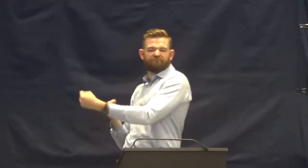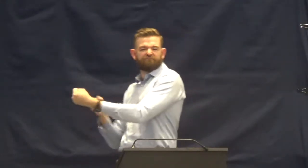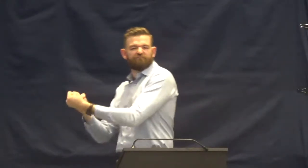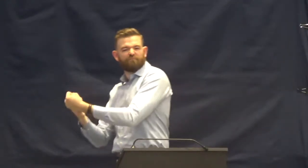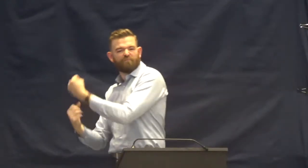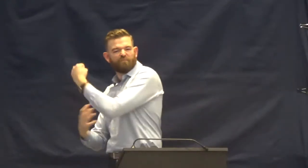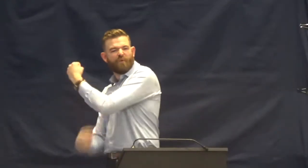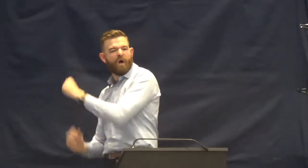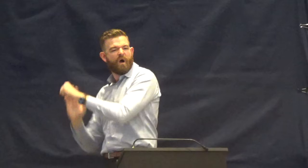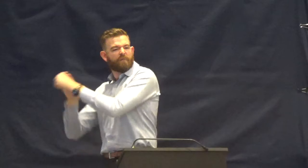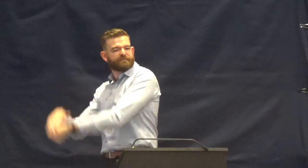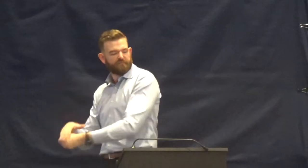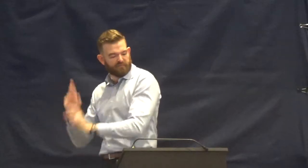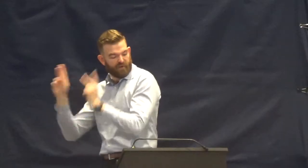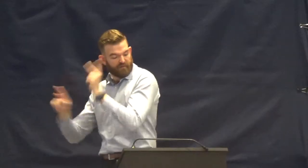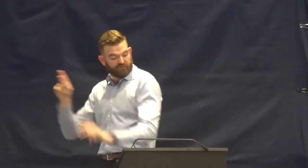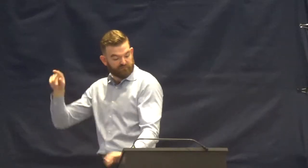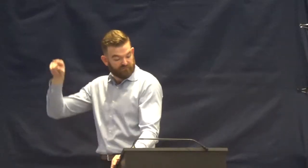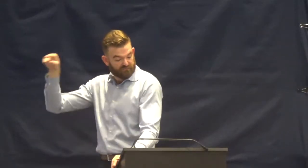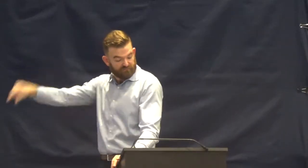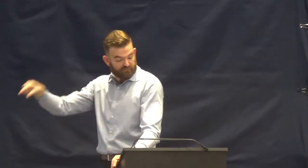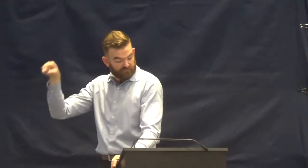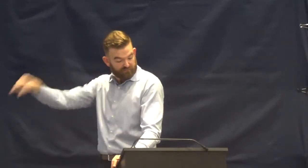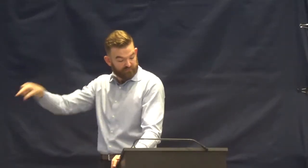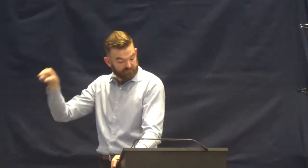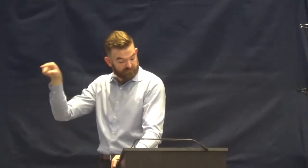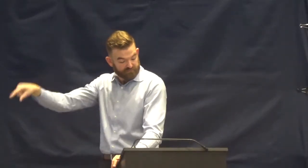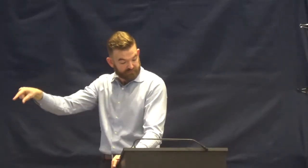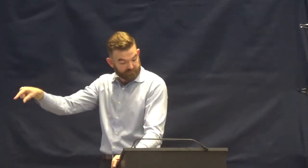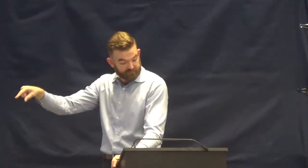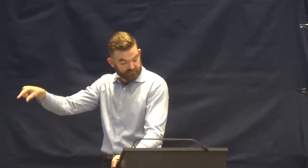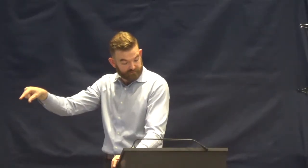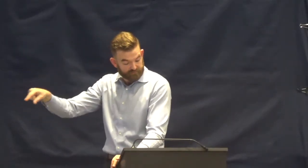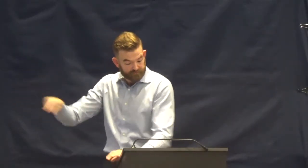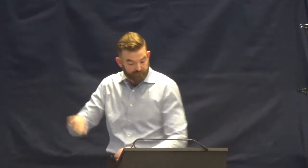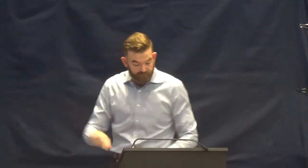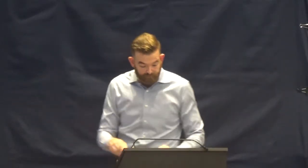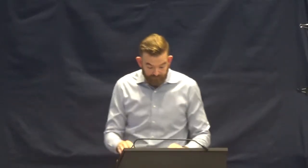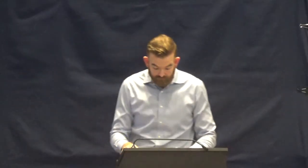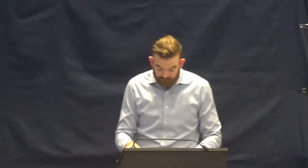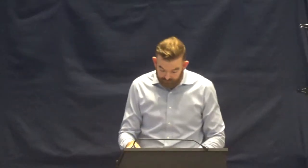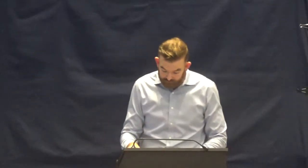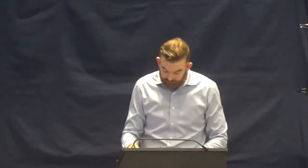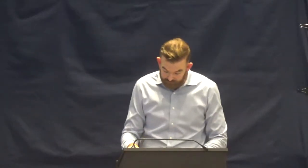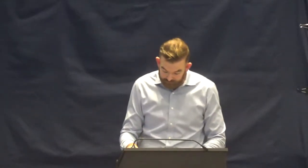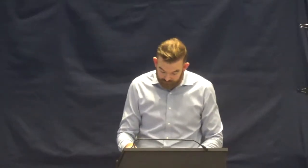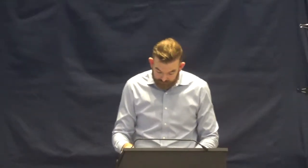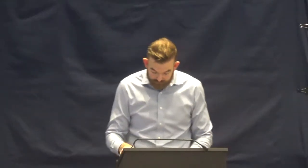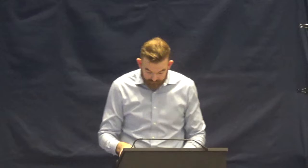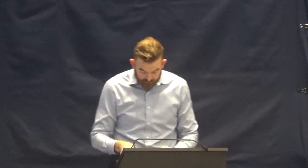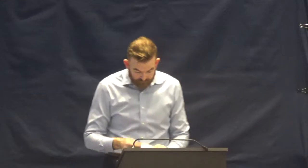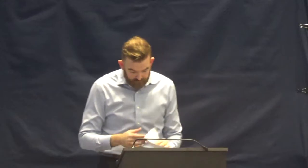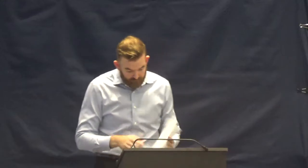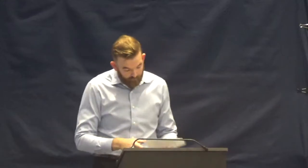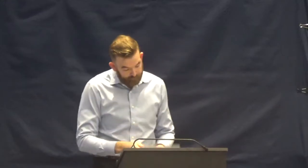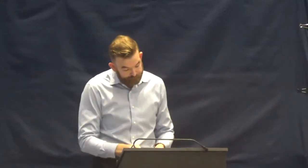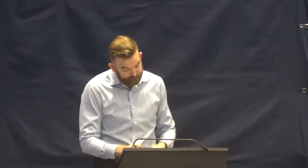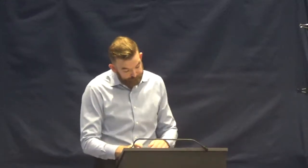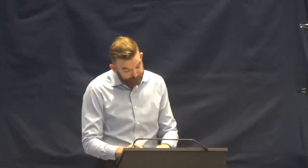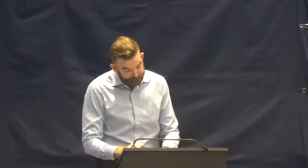Jesus. Jesus incarnate, to prove without a doubt that God stands with those who are poor